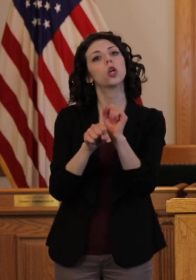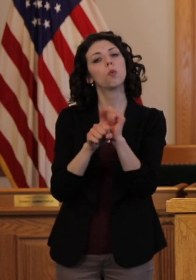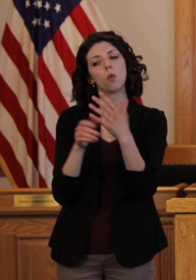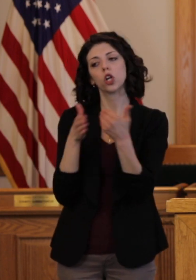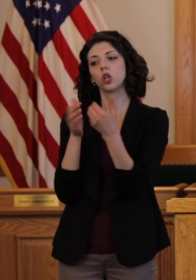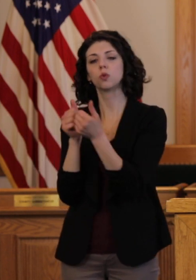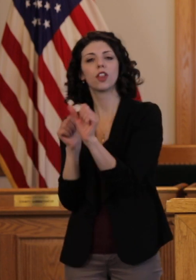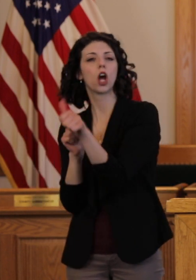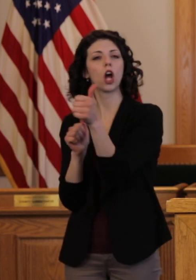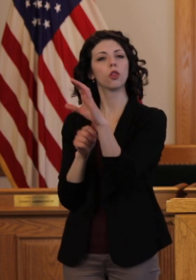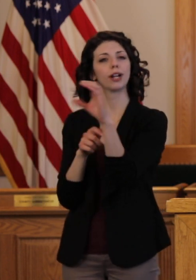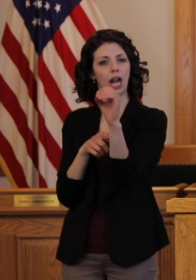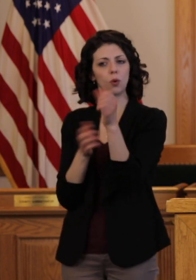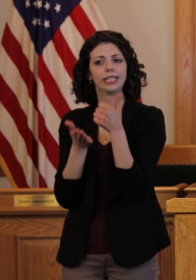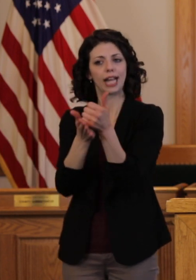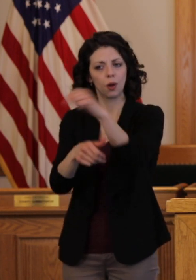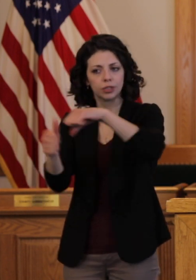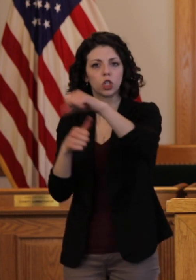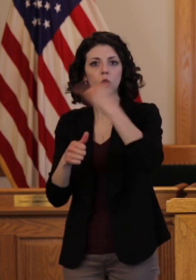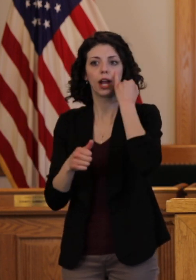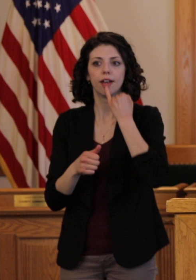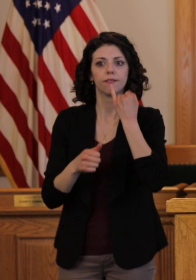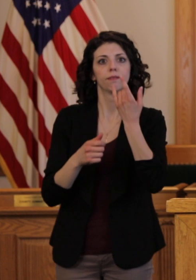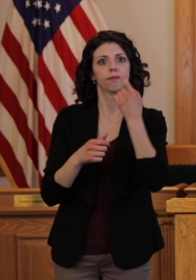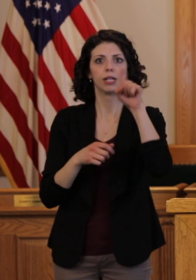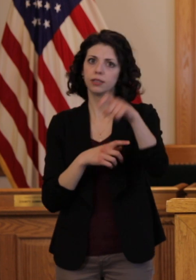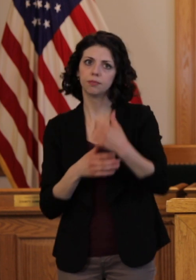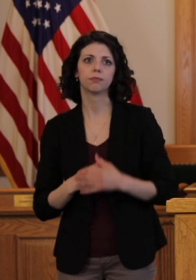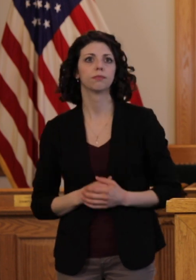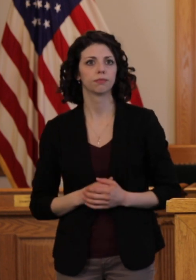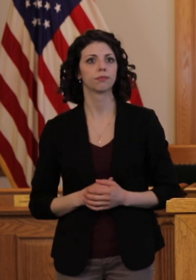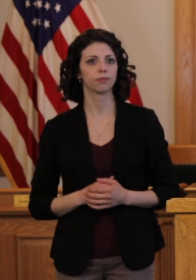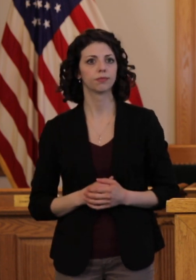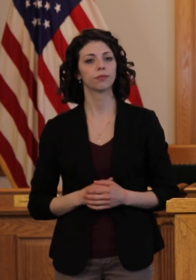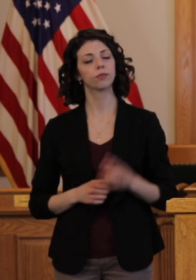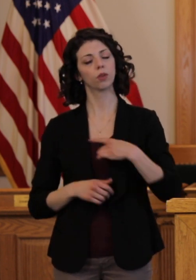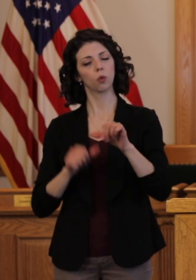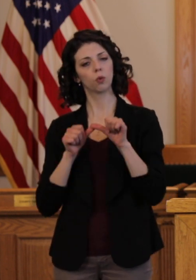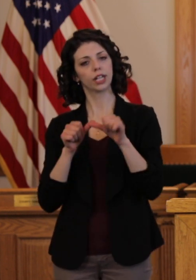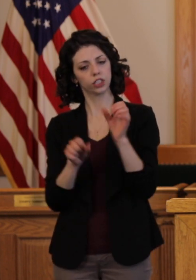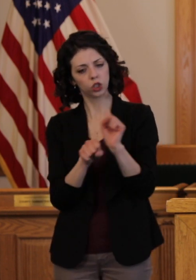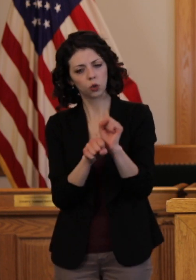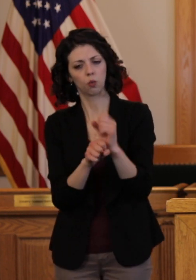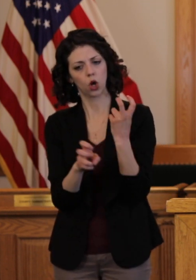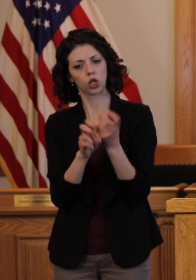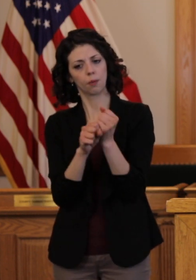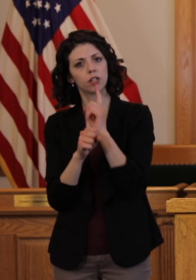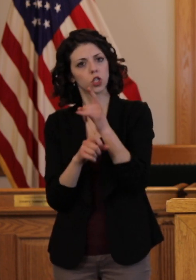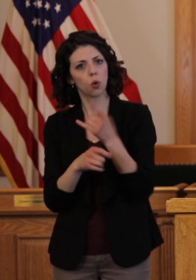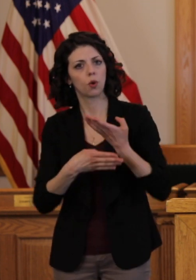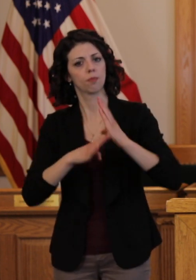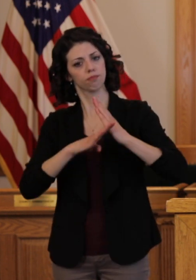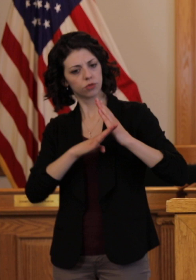neighboring counties to help each other should the need arise. We continue to work very hard to protect each and every person in Oswego